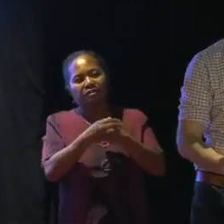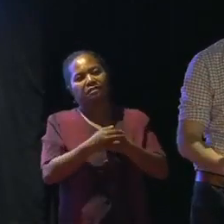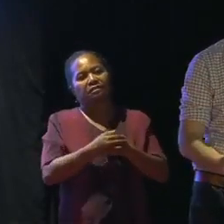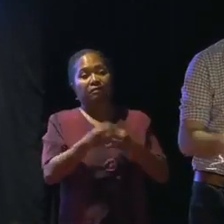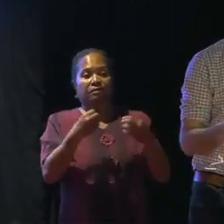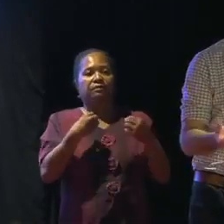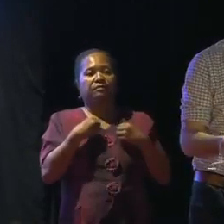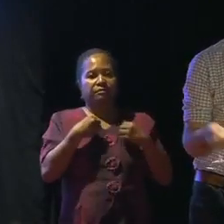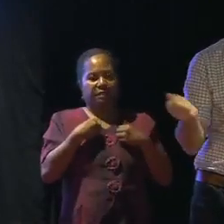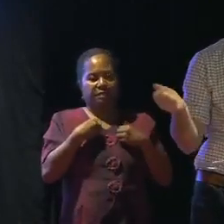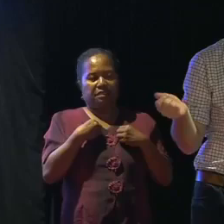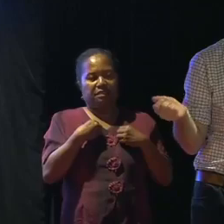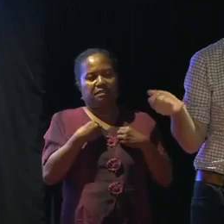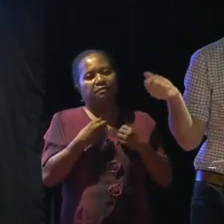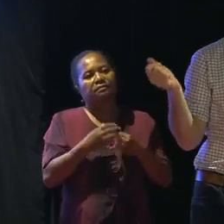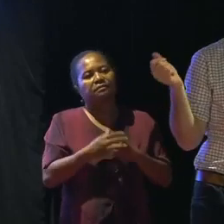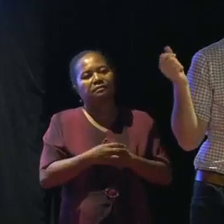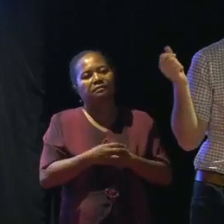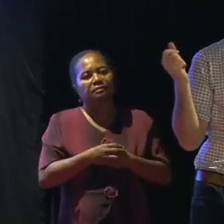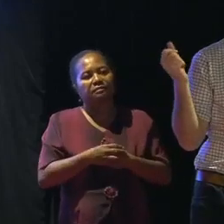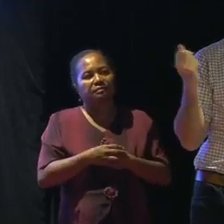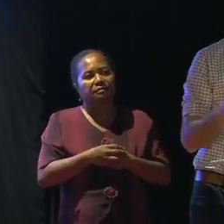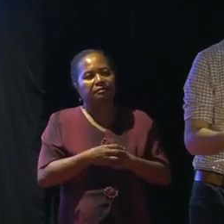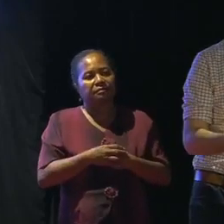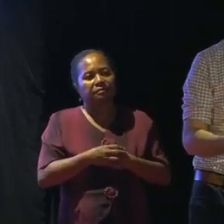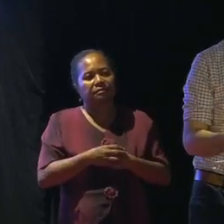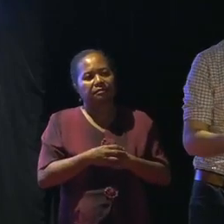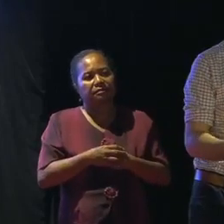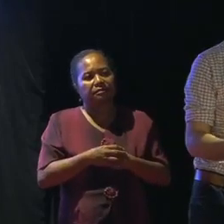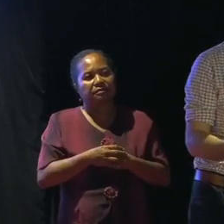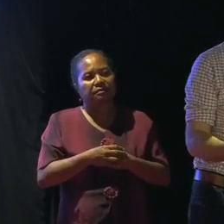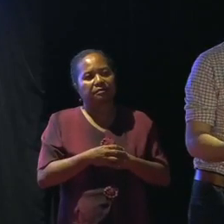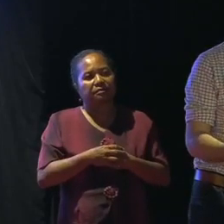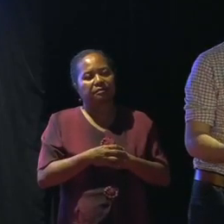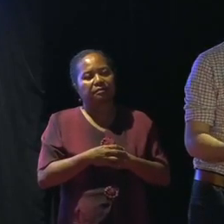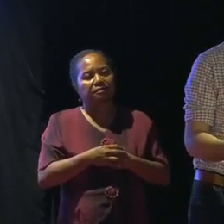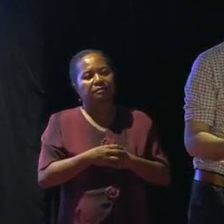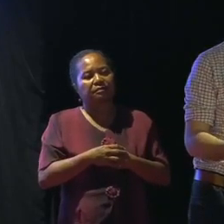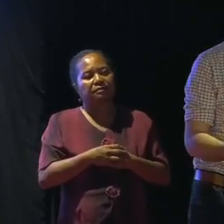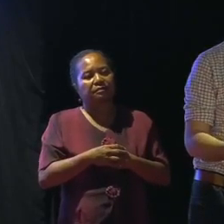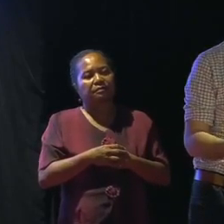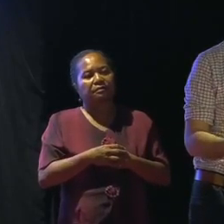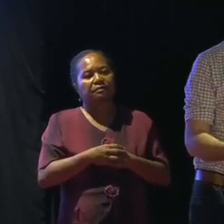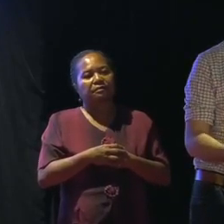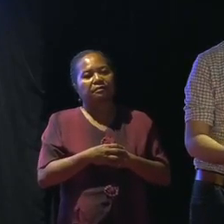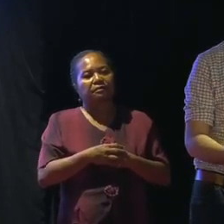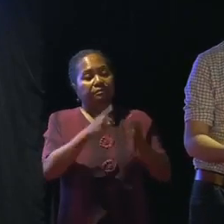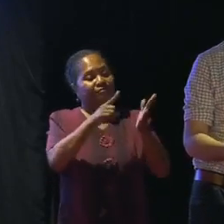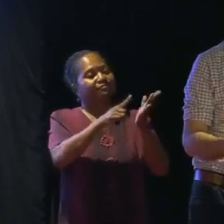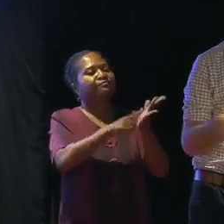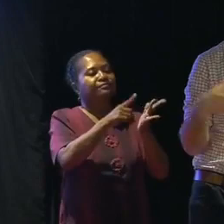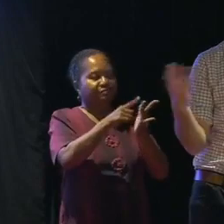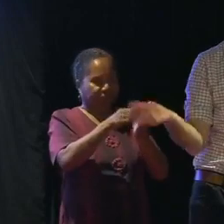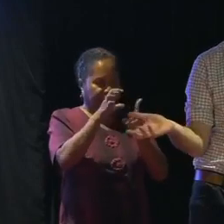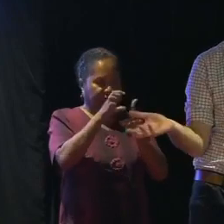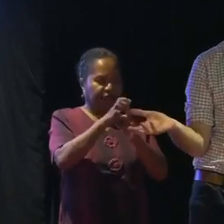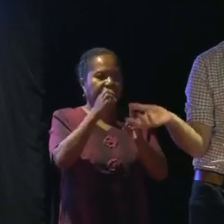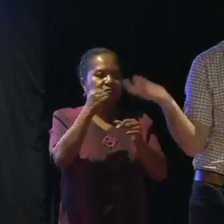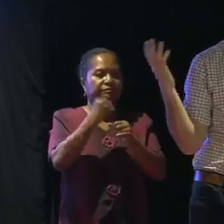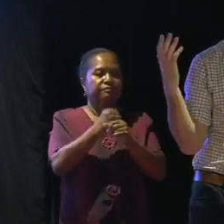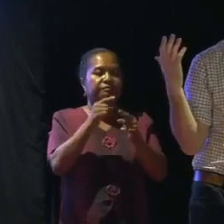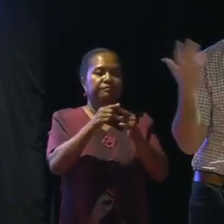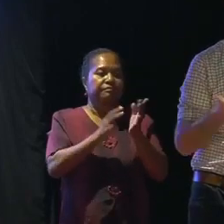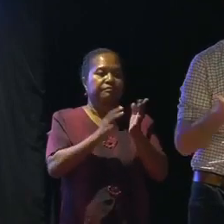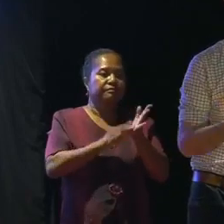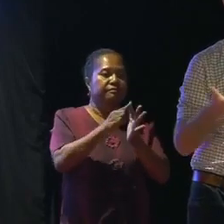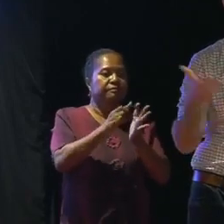a business house or whatever it might be. So general availability of lodgements is coming. I